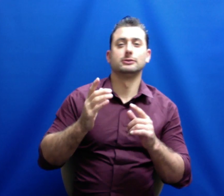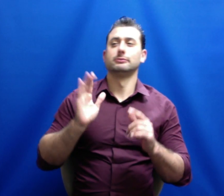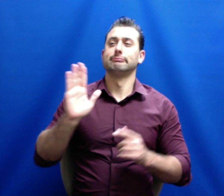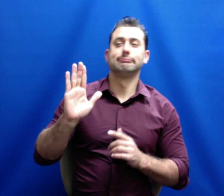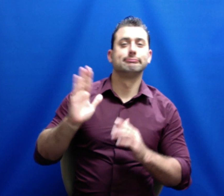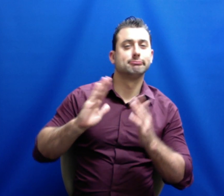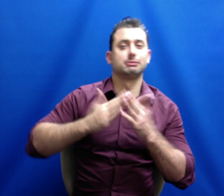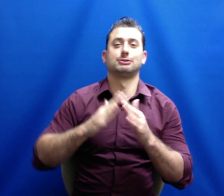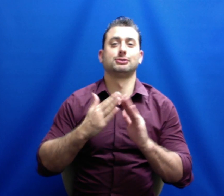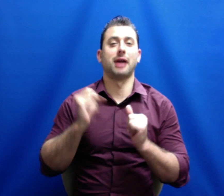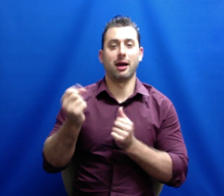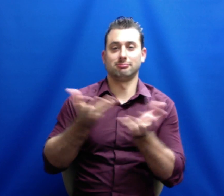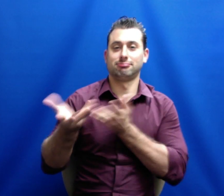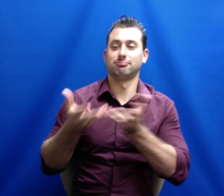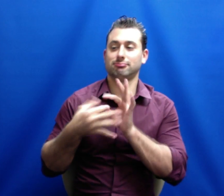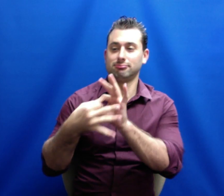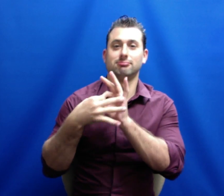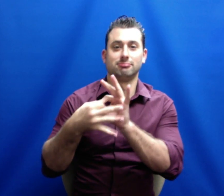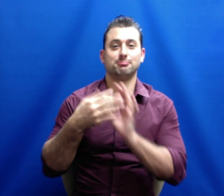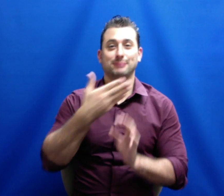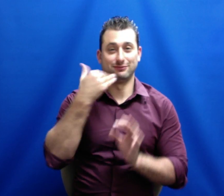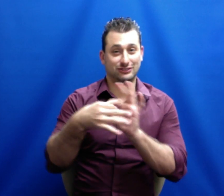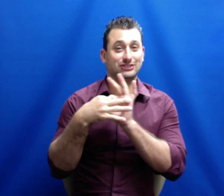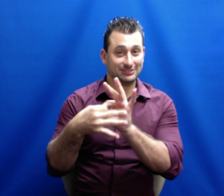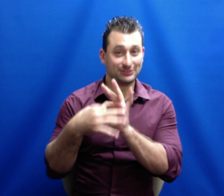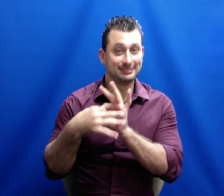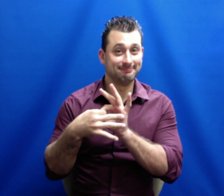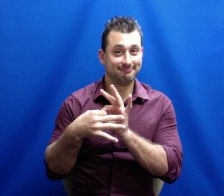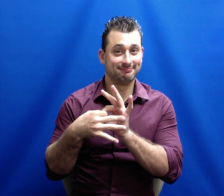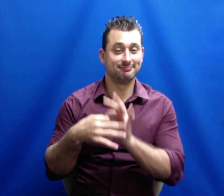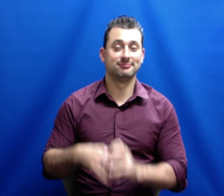The cultural norms that you will find. If you know these, you'll have better relations.